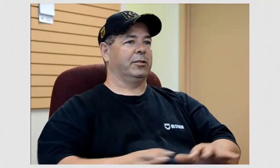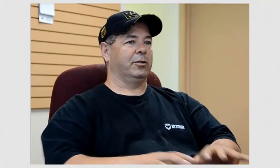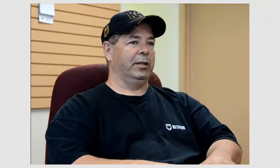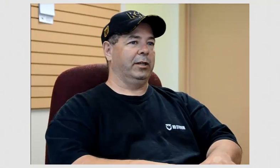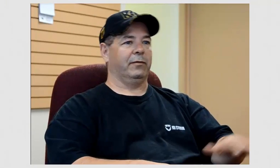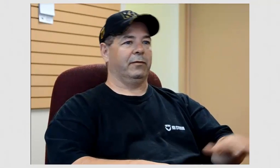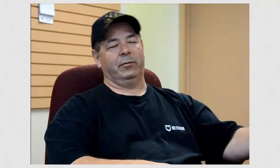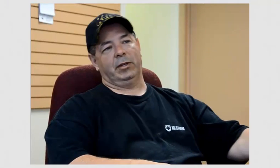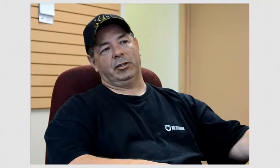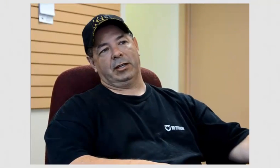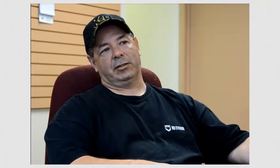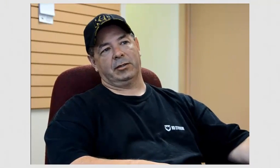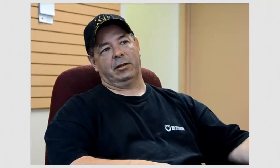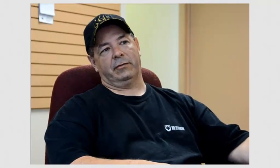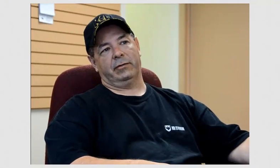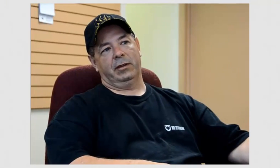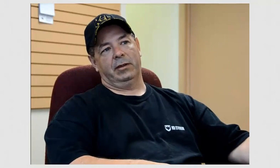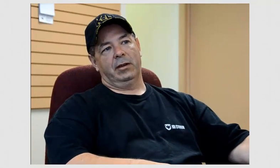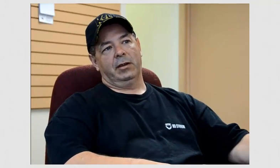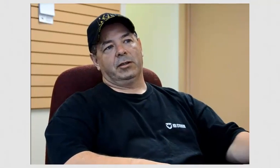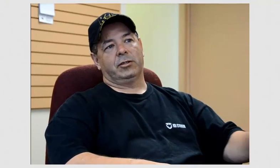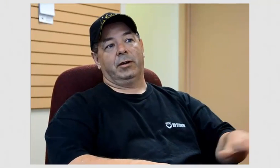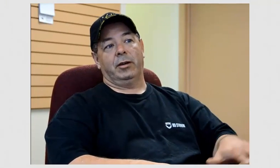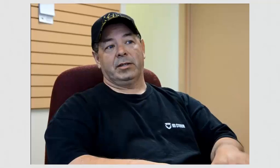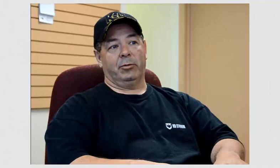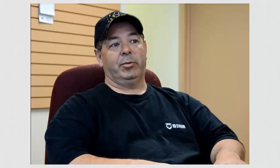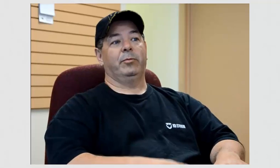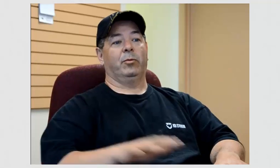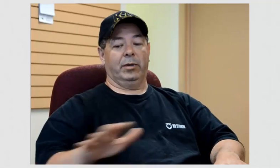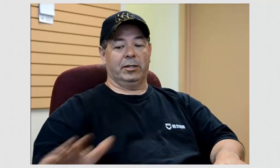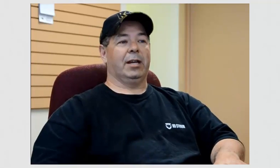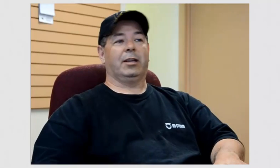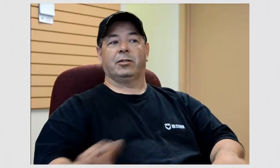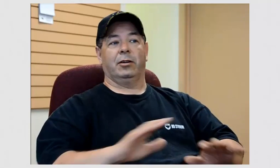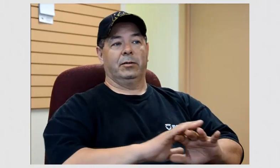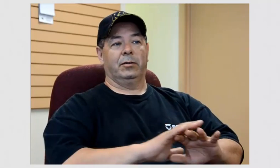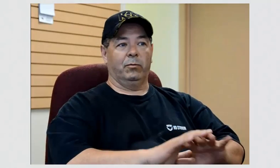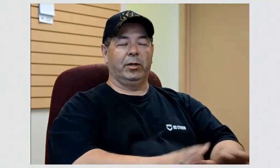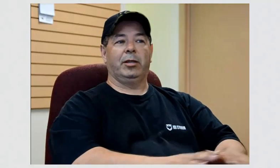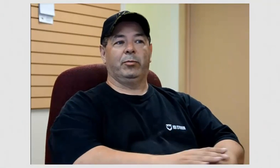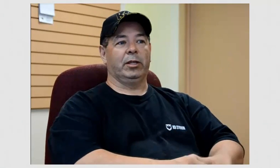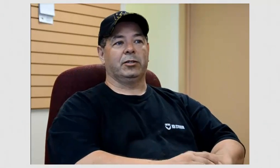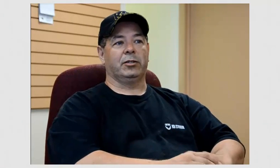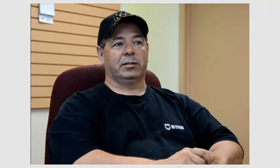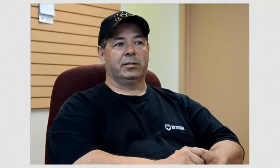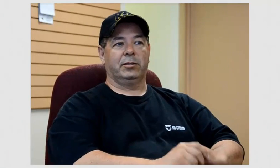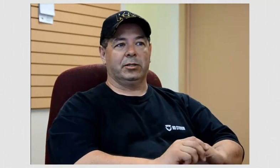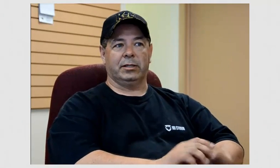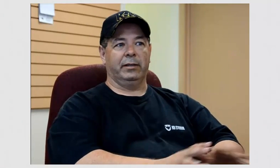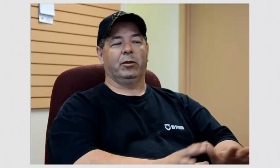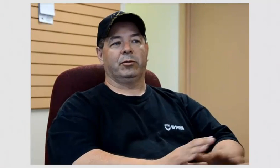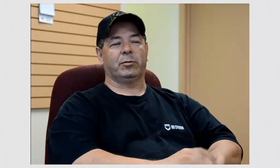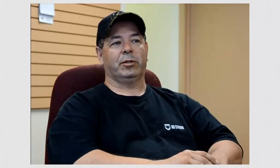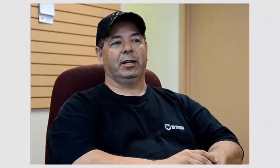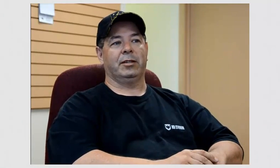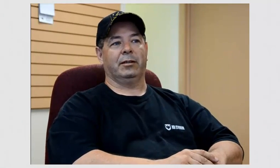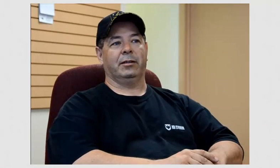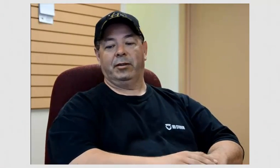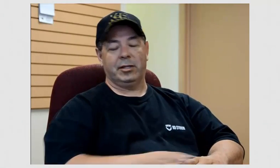he's totally different than when the jacket's off. So I always tell people, when his jacket's on, really please just leave him alone. Just pretend he's not there. He's